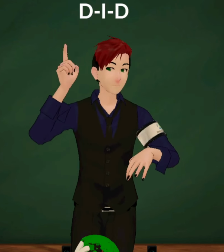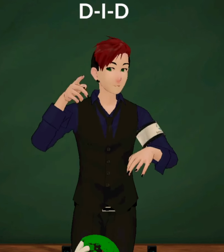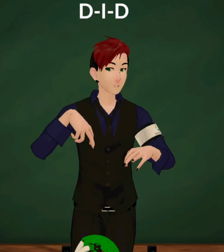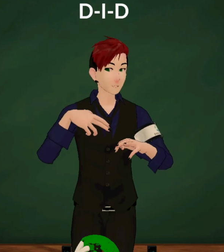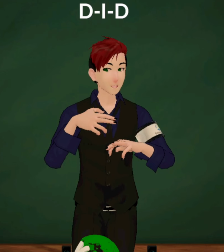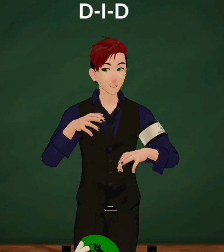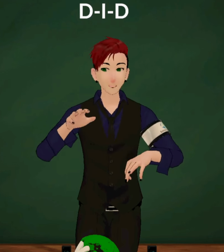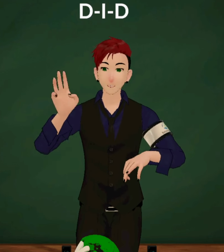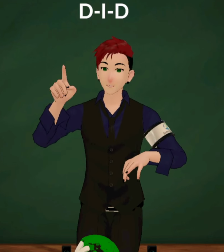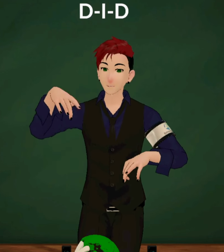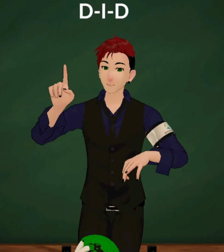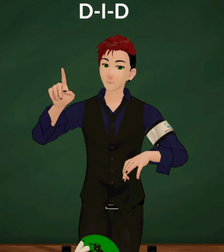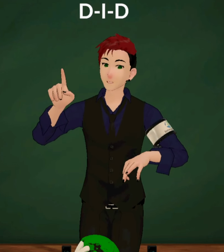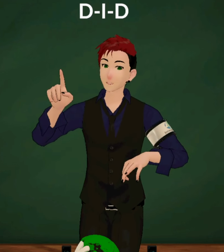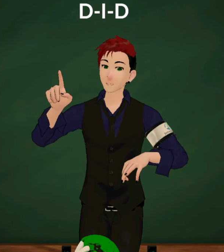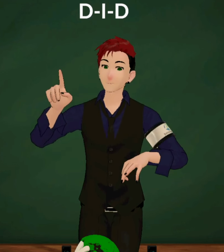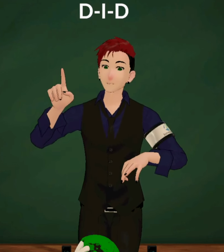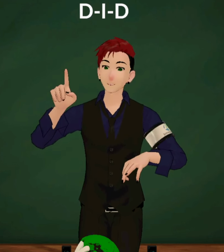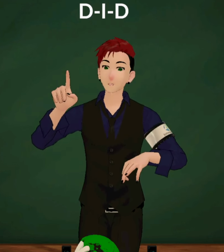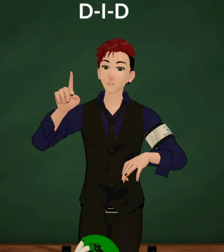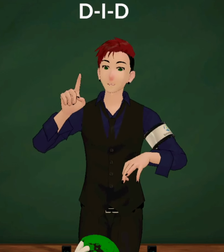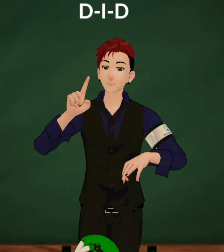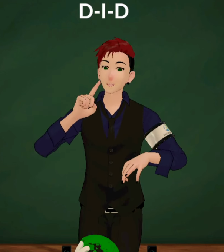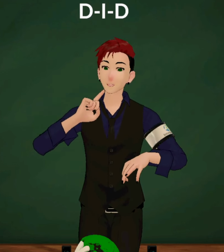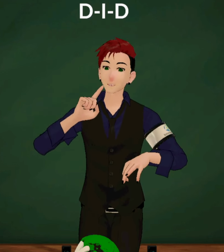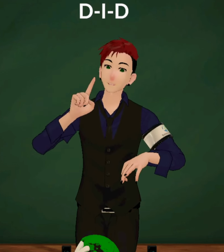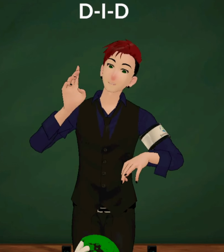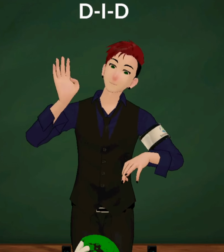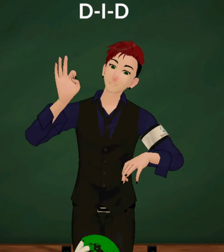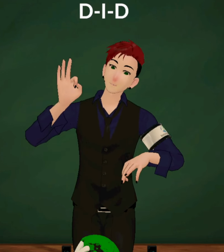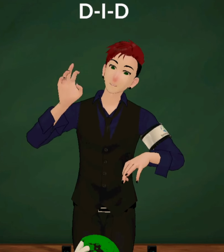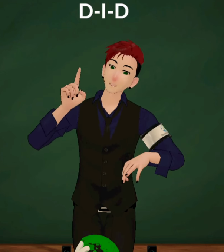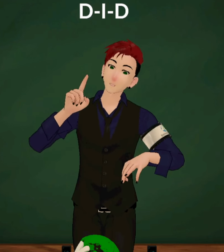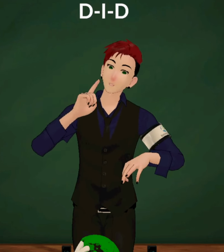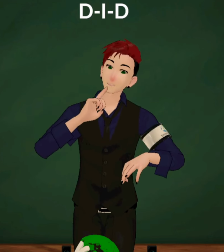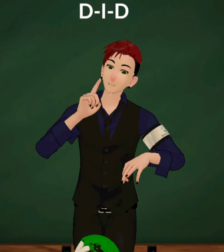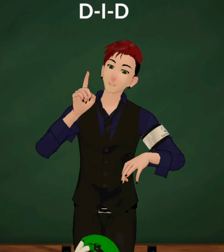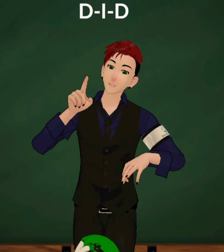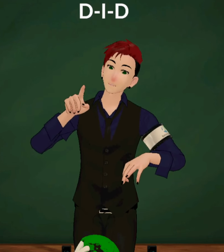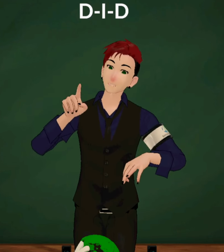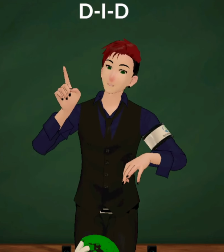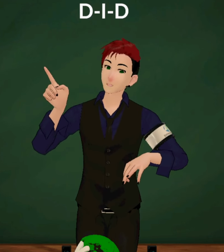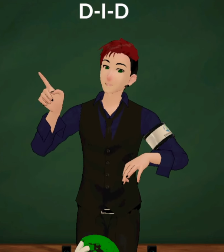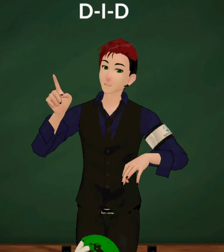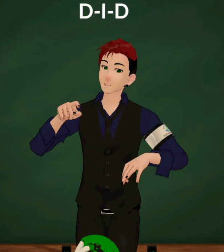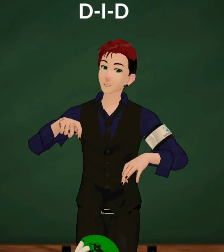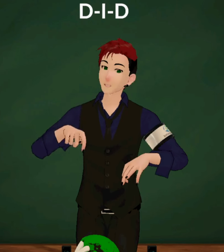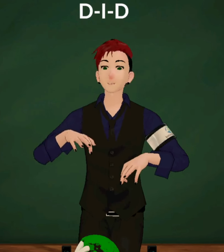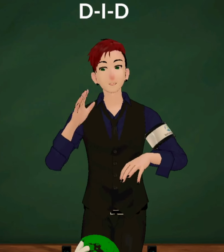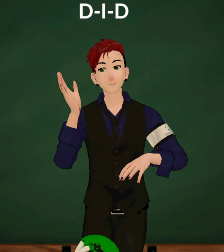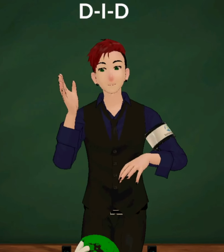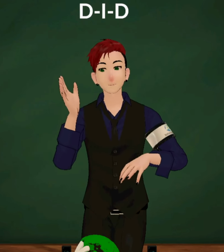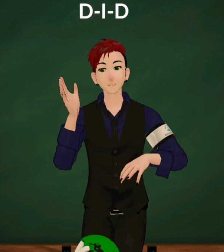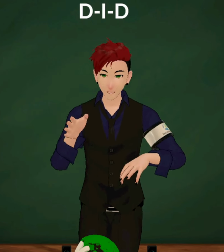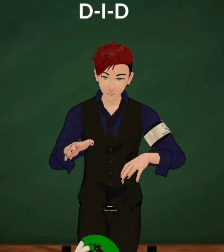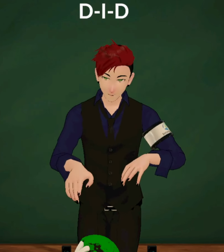Another one that I use quite often, did. This is one that has a special motion to it, which I realize I should have put on the other category because I have a category for